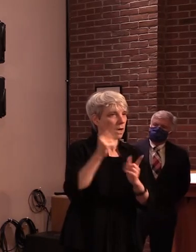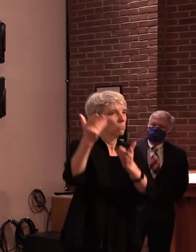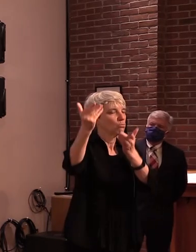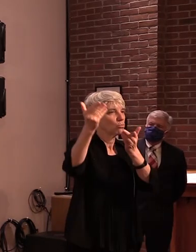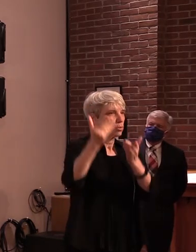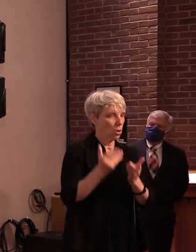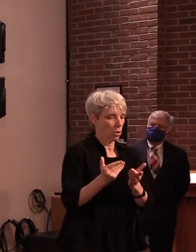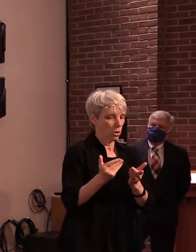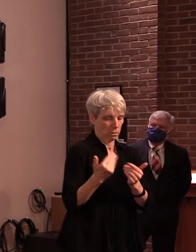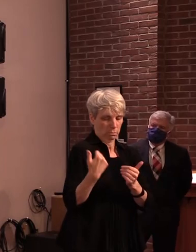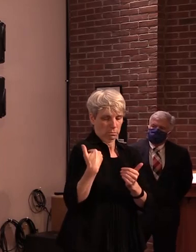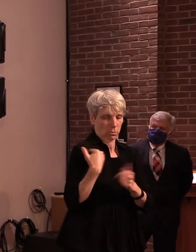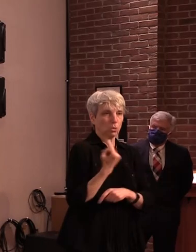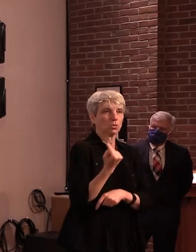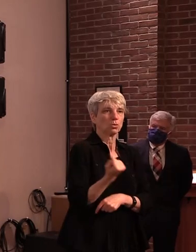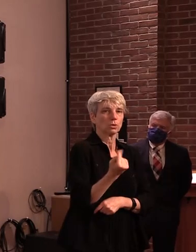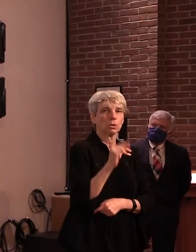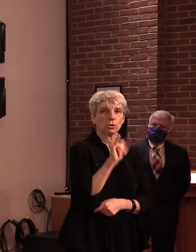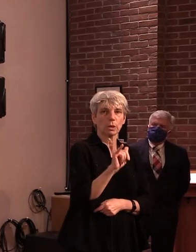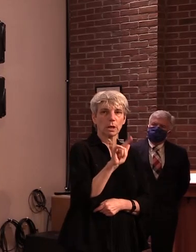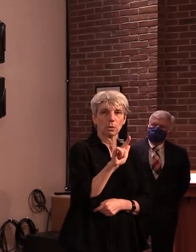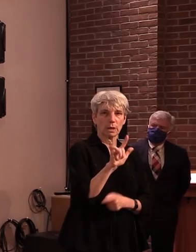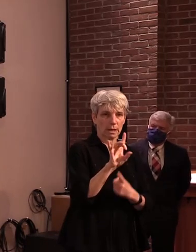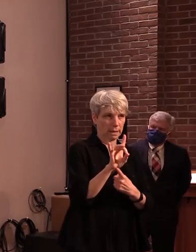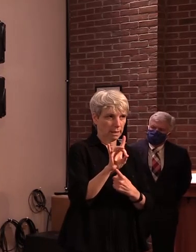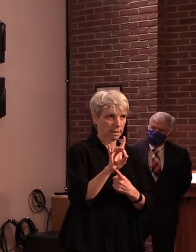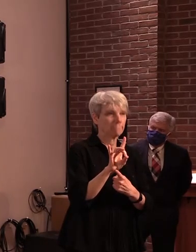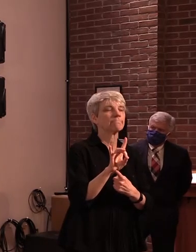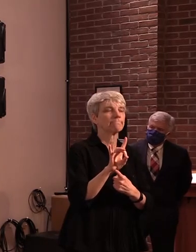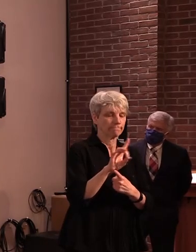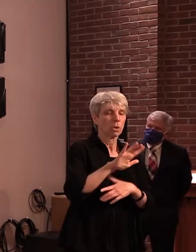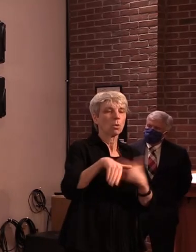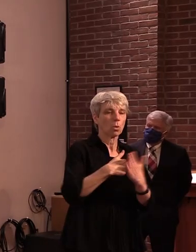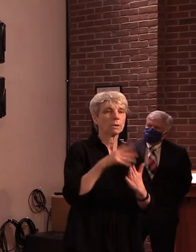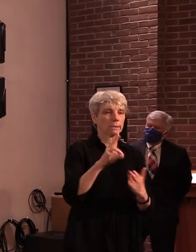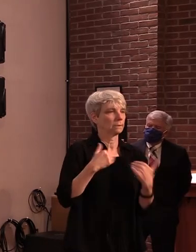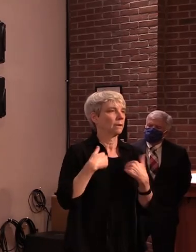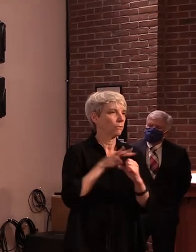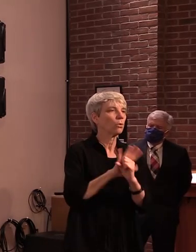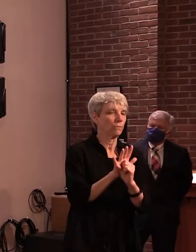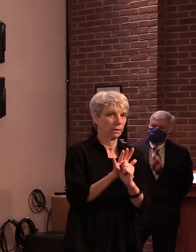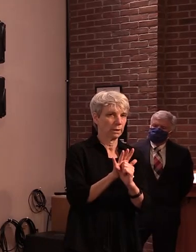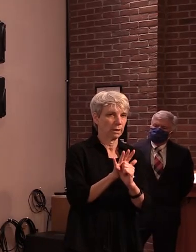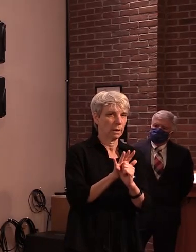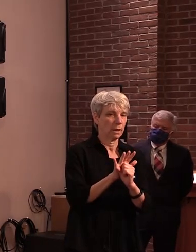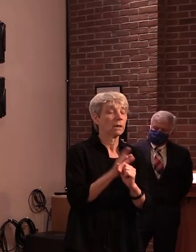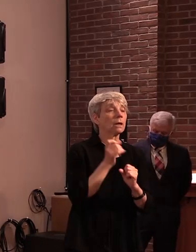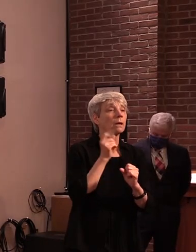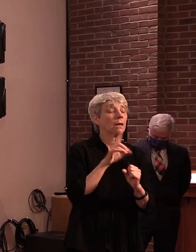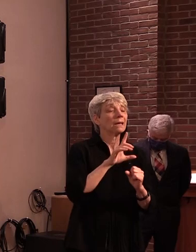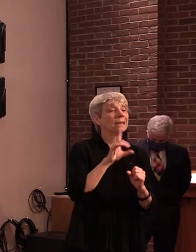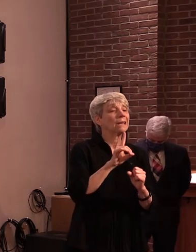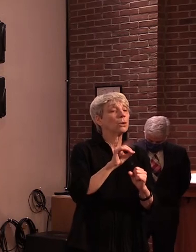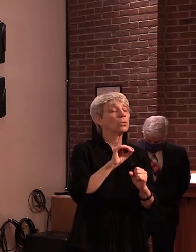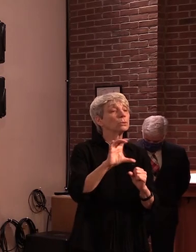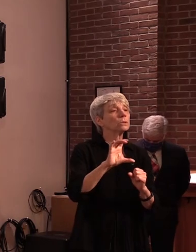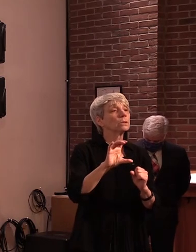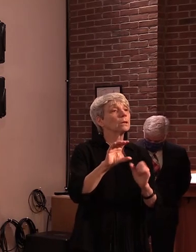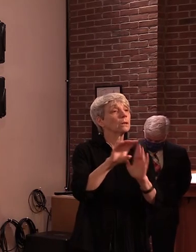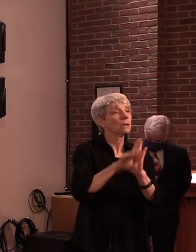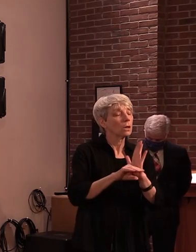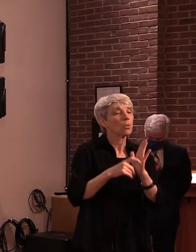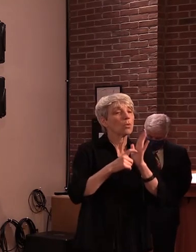July 28th. Following the Department of Corrections protocol, all were immediately placed in